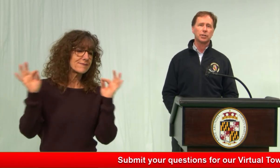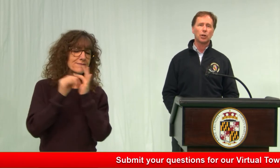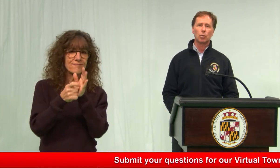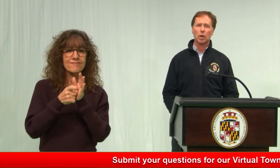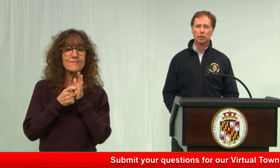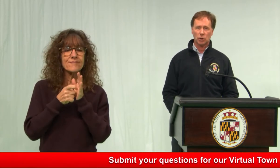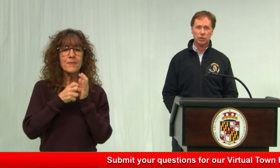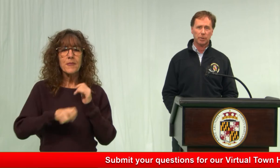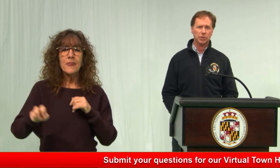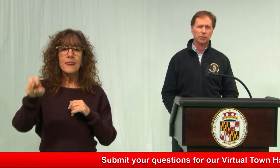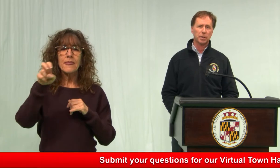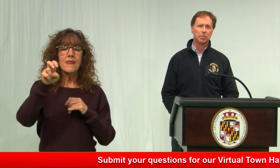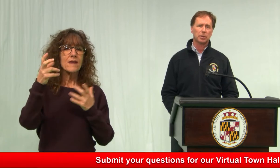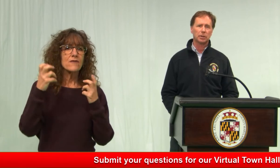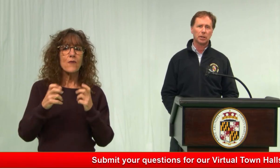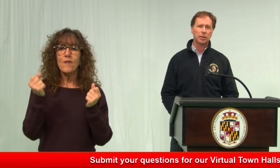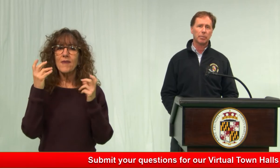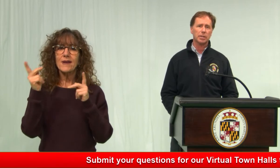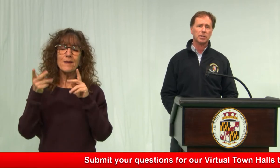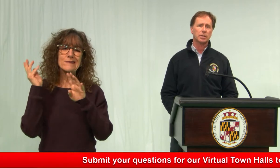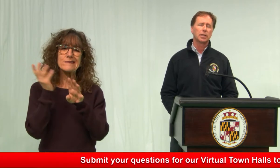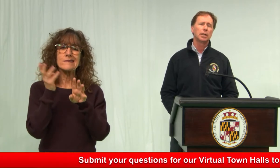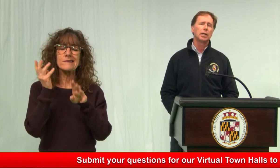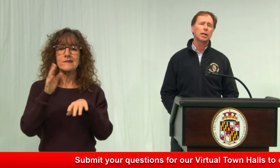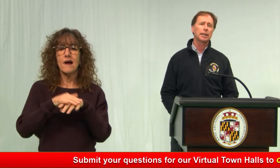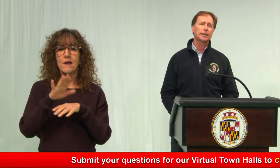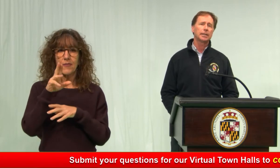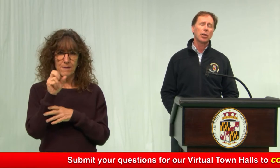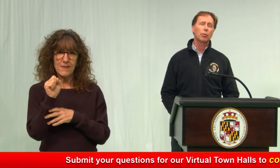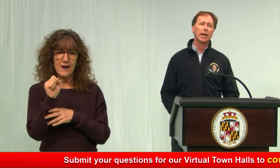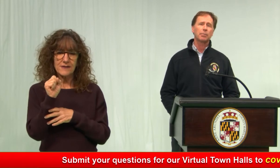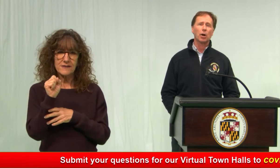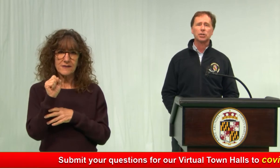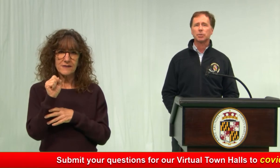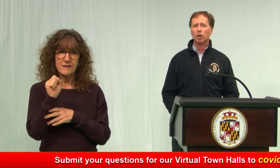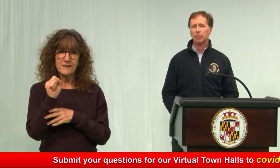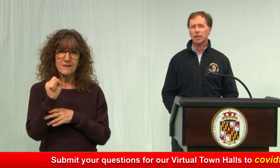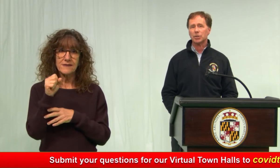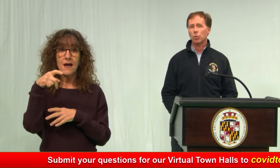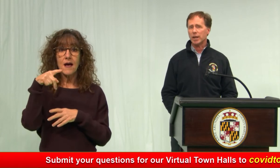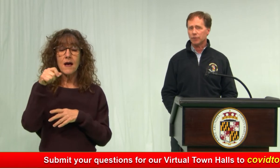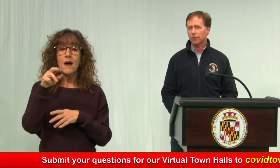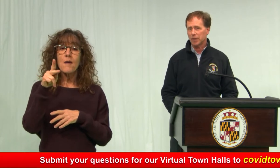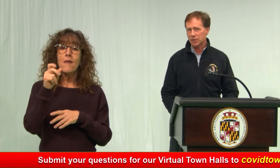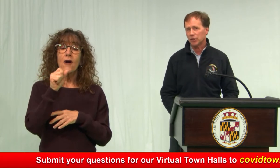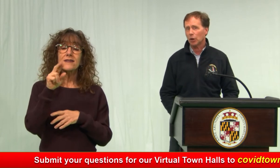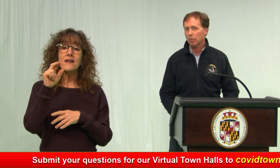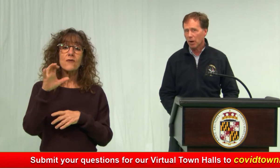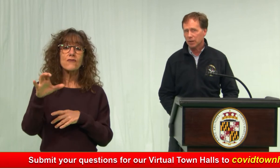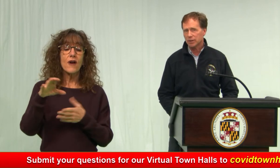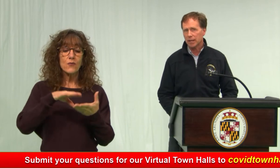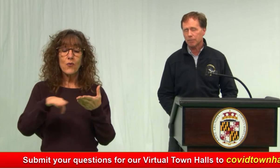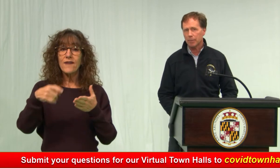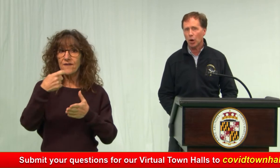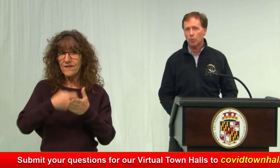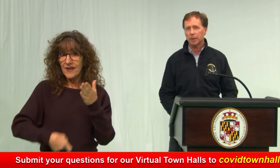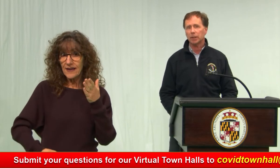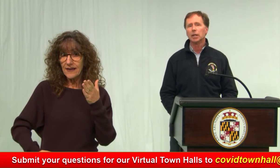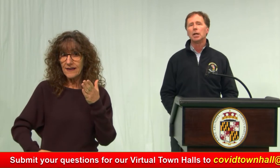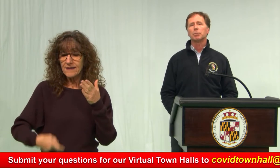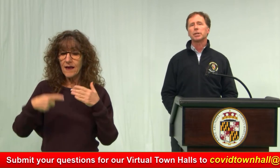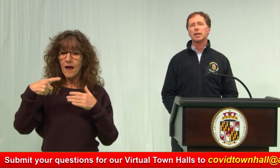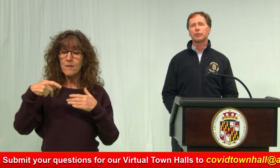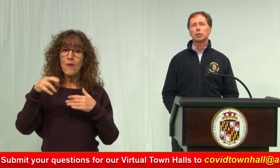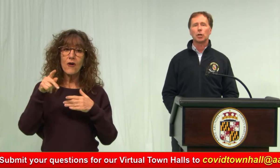We obviously don't want large numbers of people on the buses. The Rec and Parks Department has waived fees in our parks and kept them